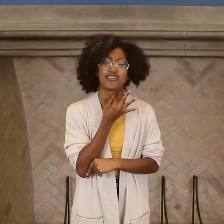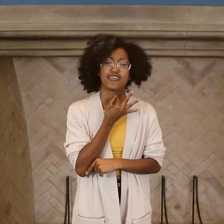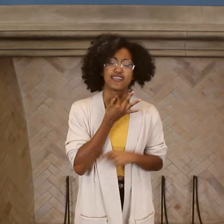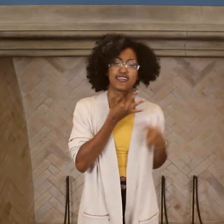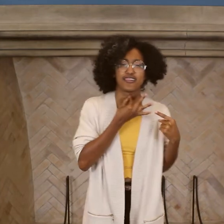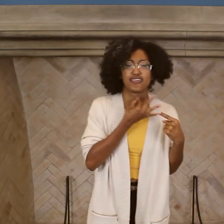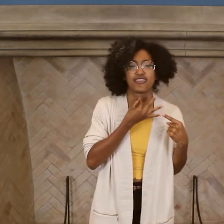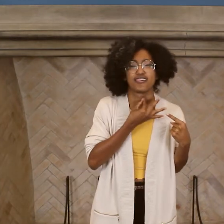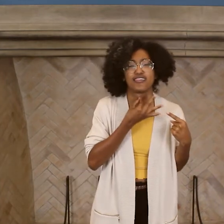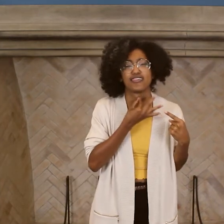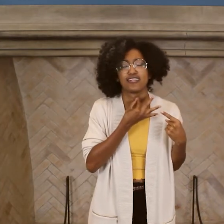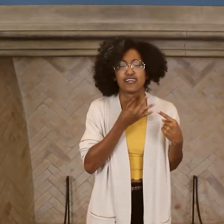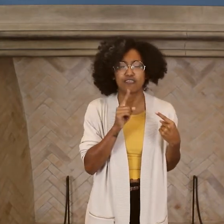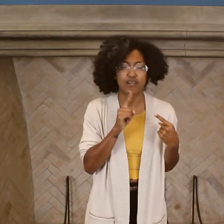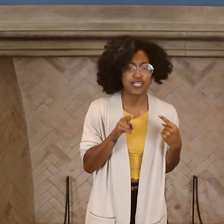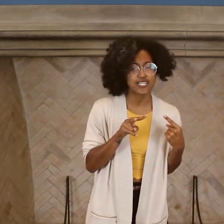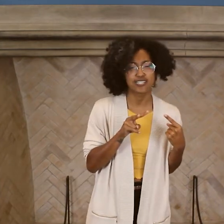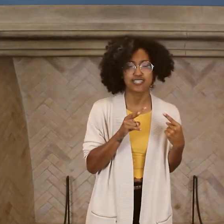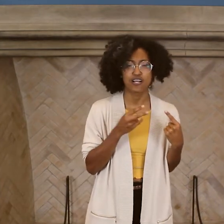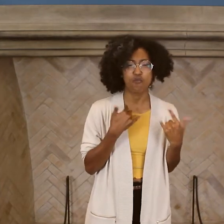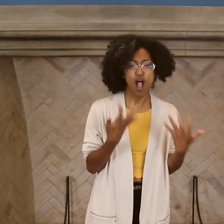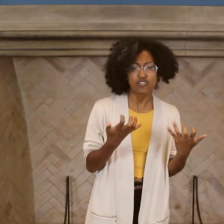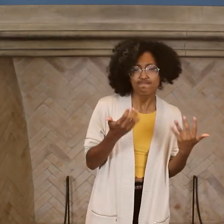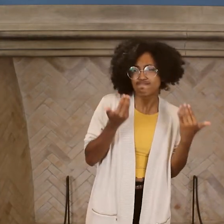movie. And so I got curious.